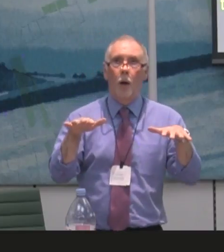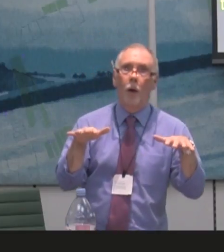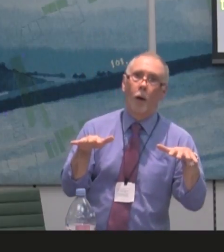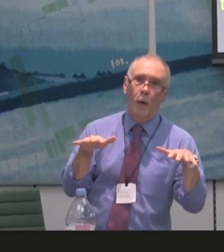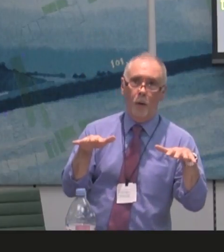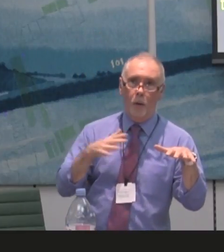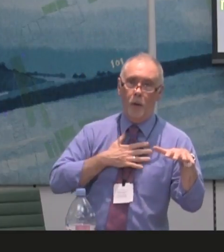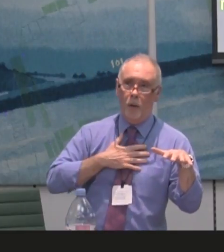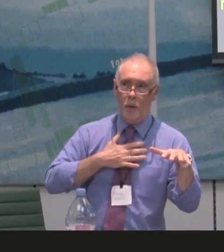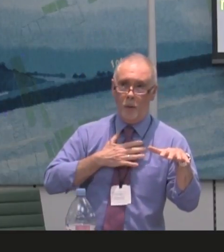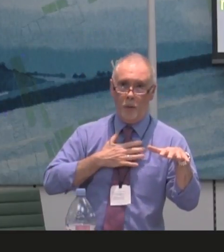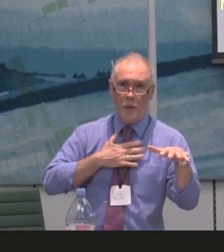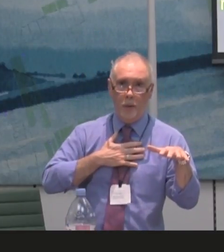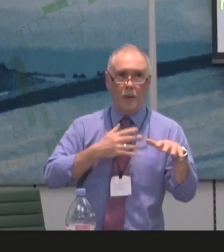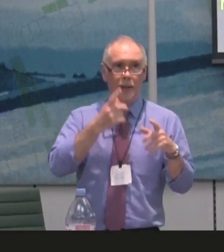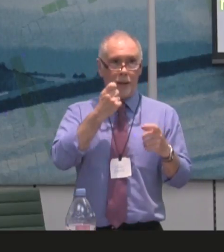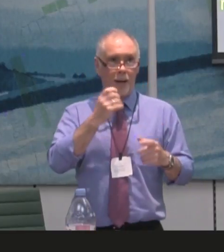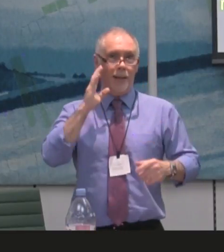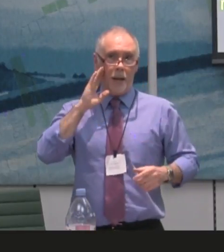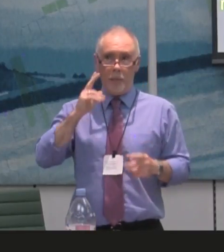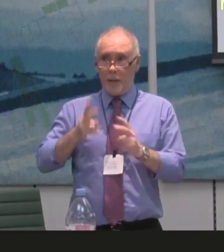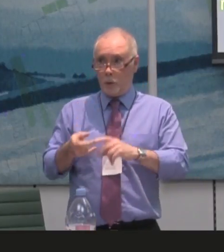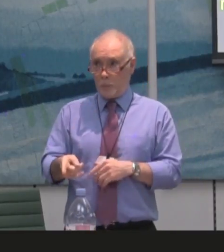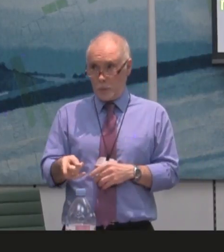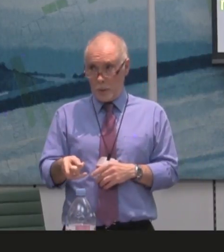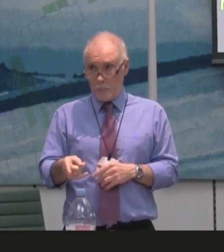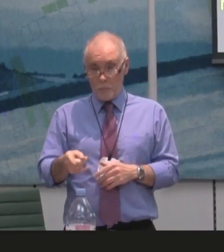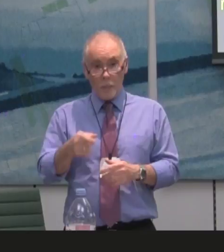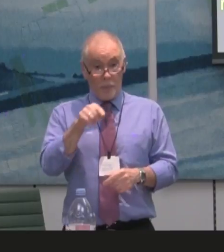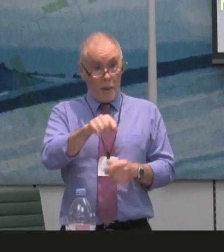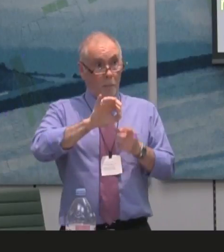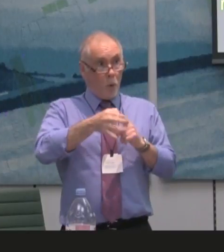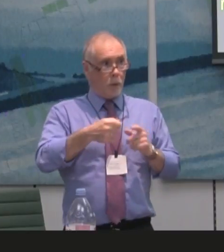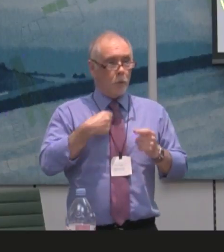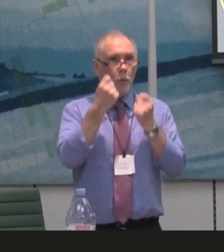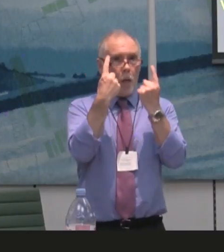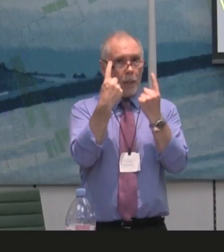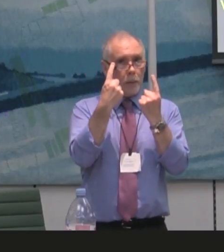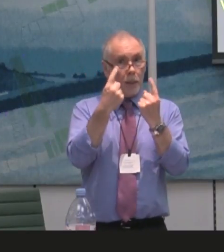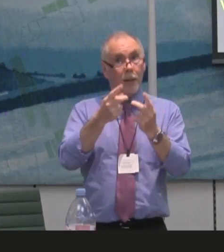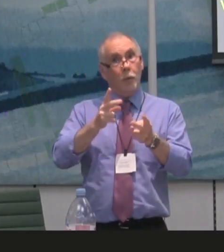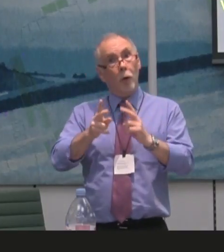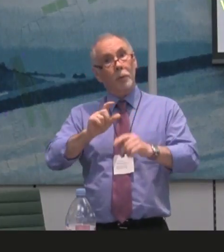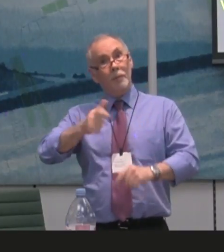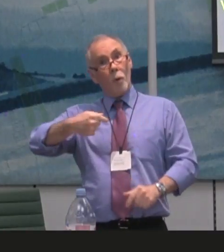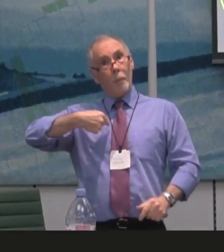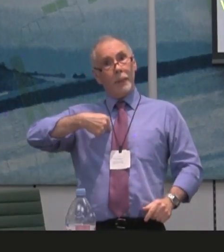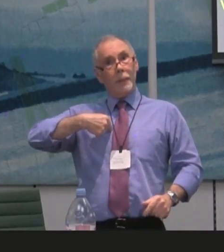the interpreter who voiced over on my behalf, and you could feel the relief in the audience that was